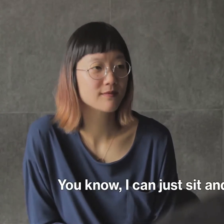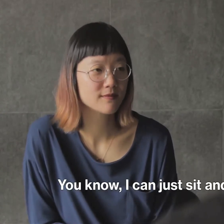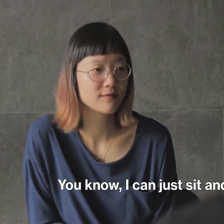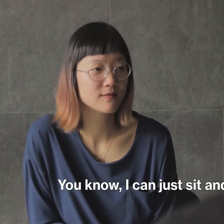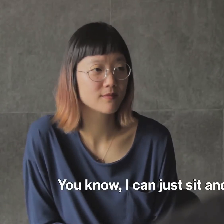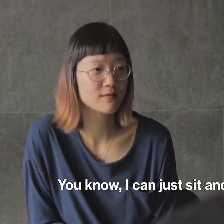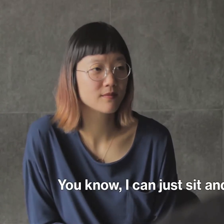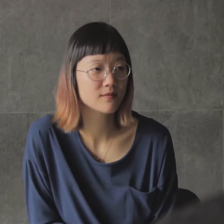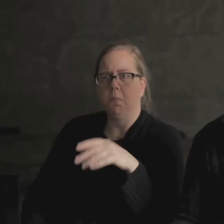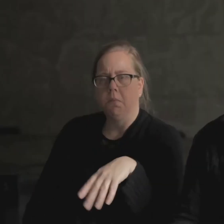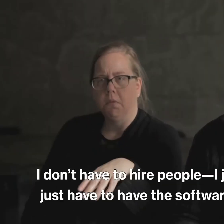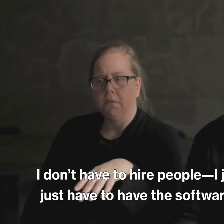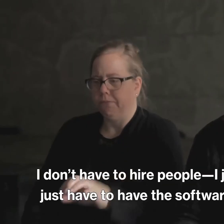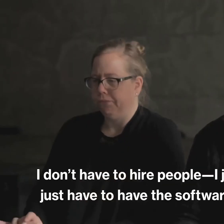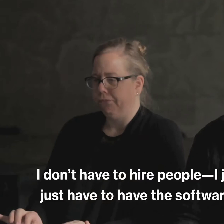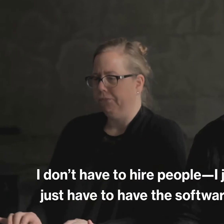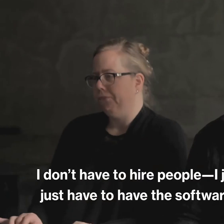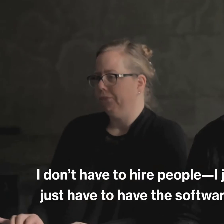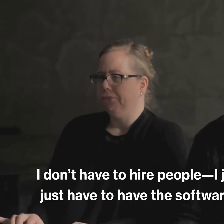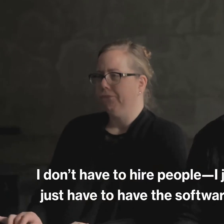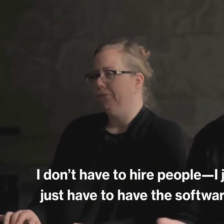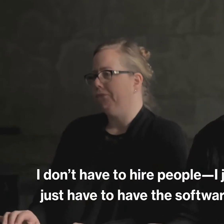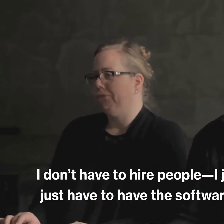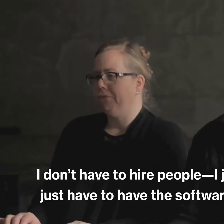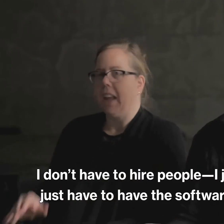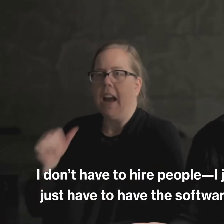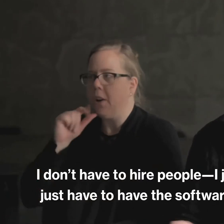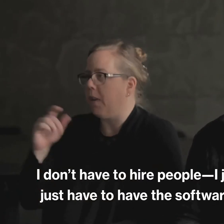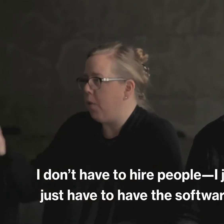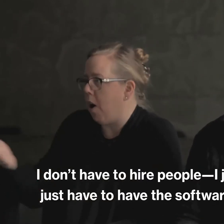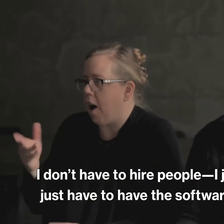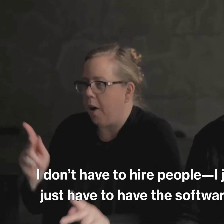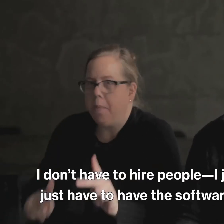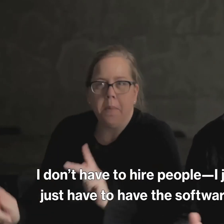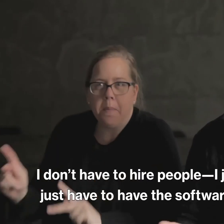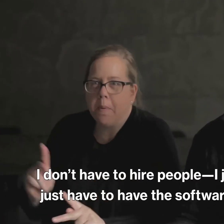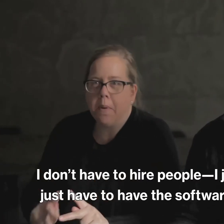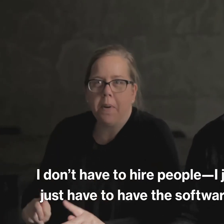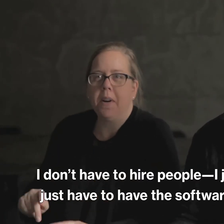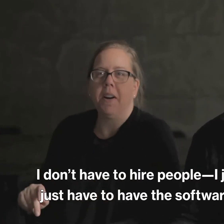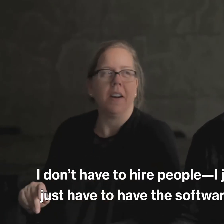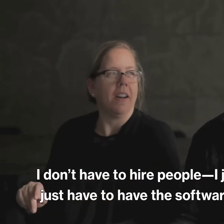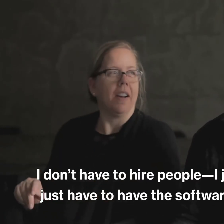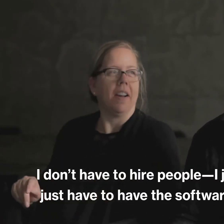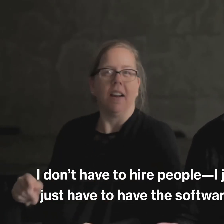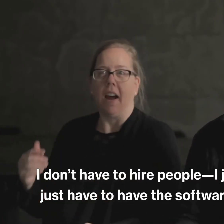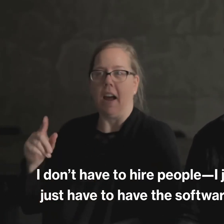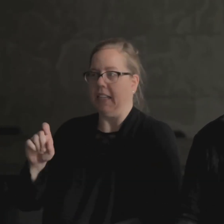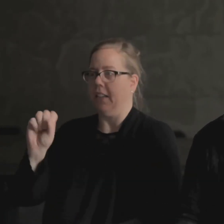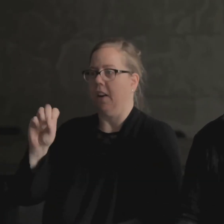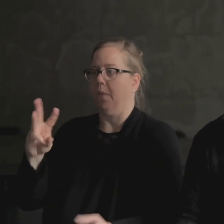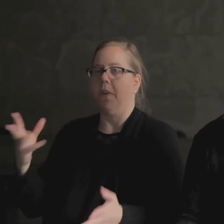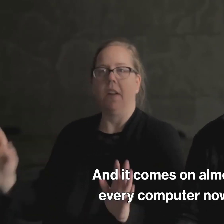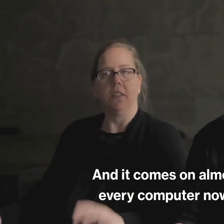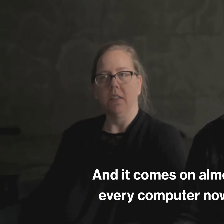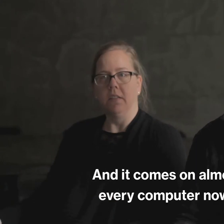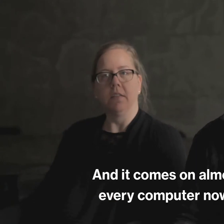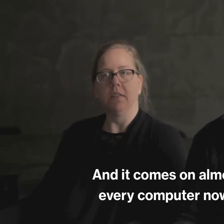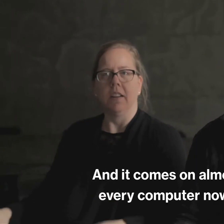write it. I don't have to hire people. I just have to have the software somehow. And that comes on almost every